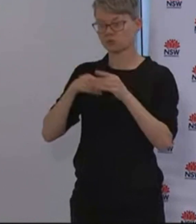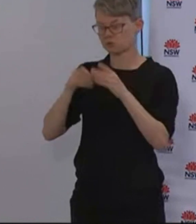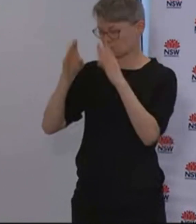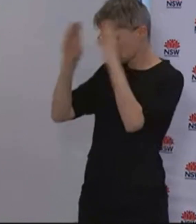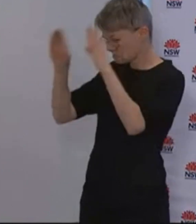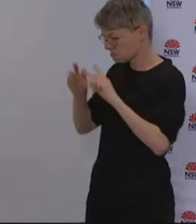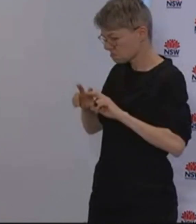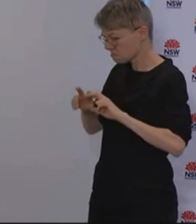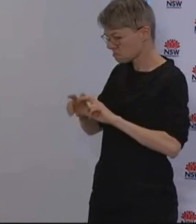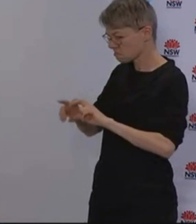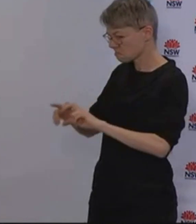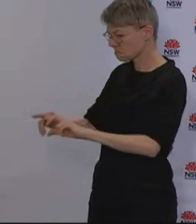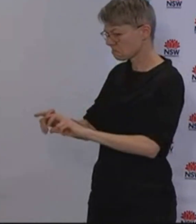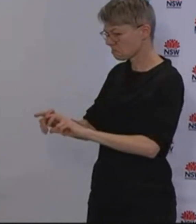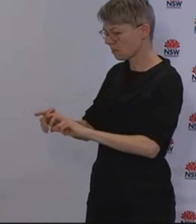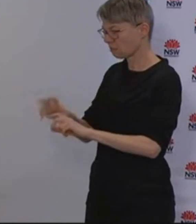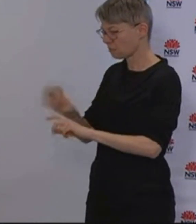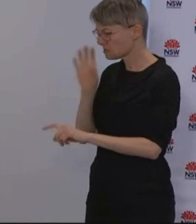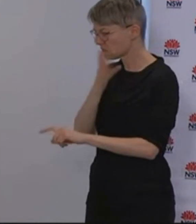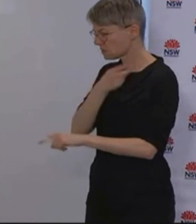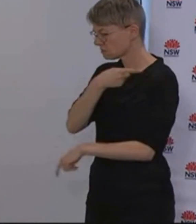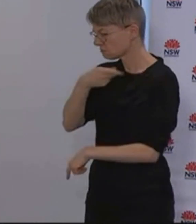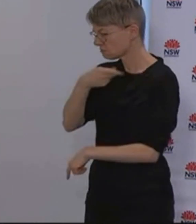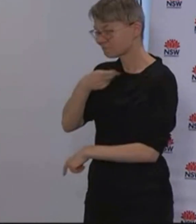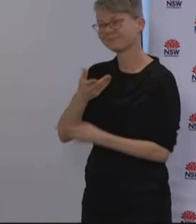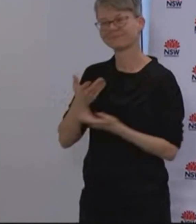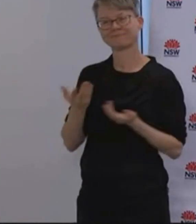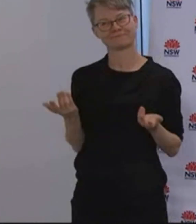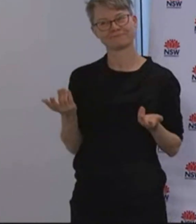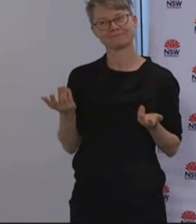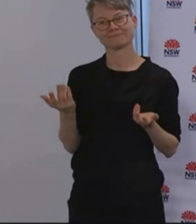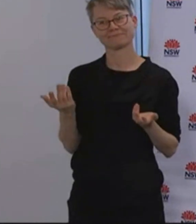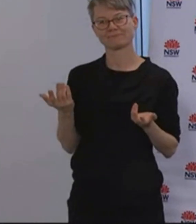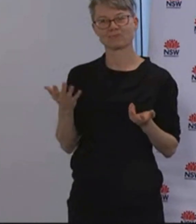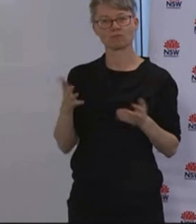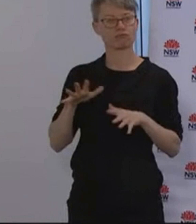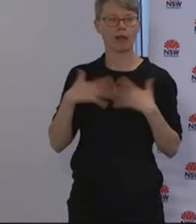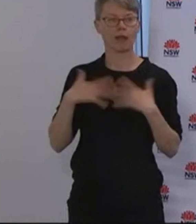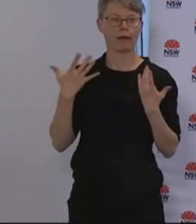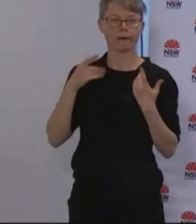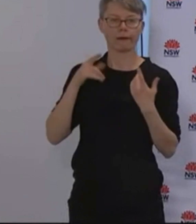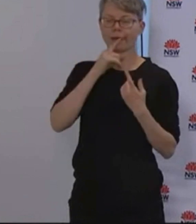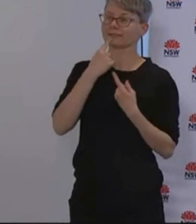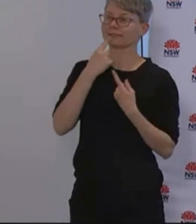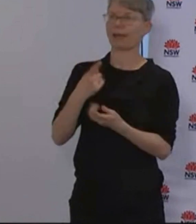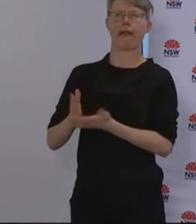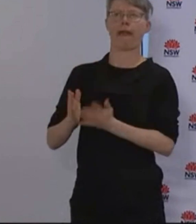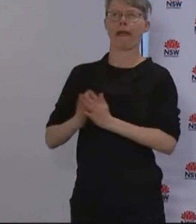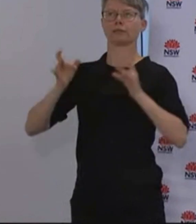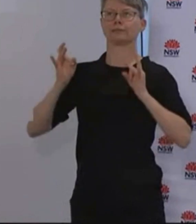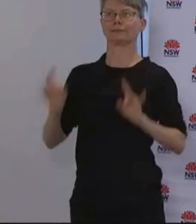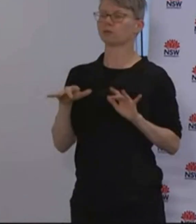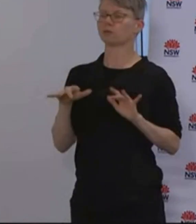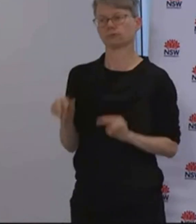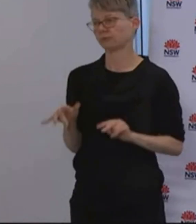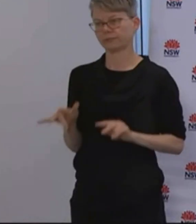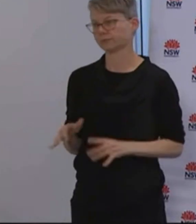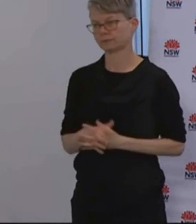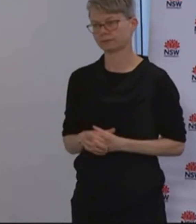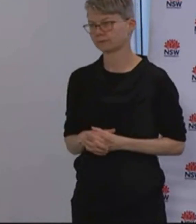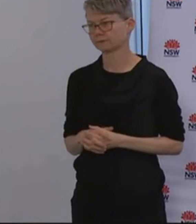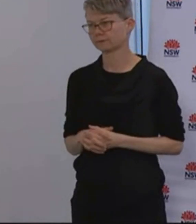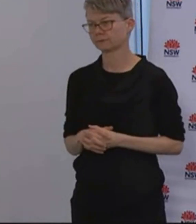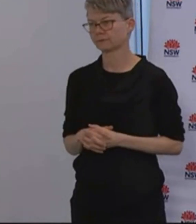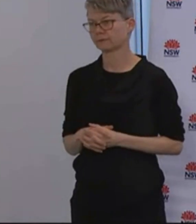path without keeping a very open mind. I think it's premature for me to conclude how this came about.